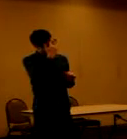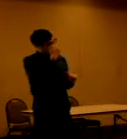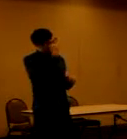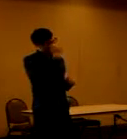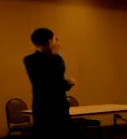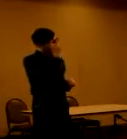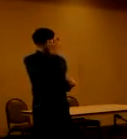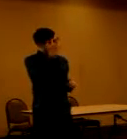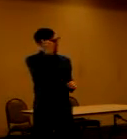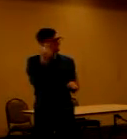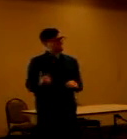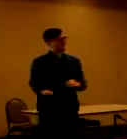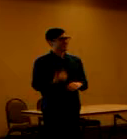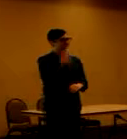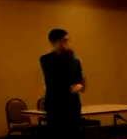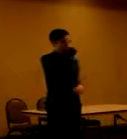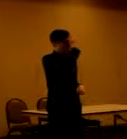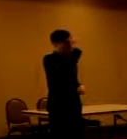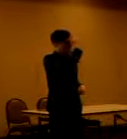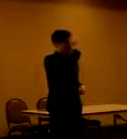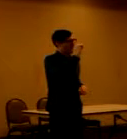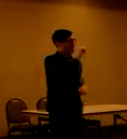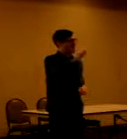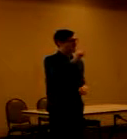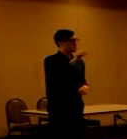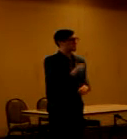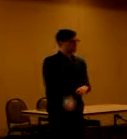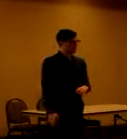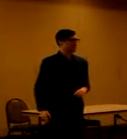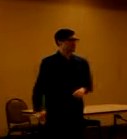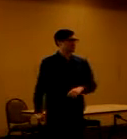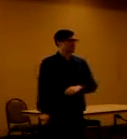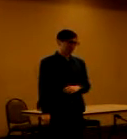I'm always doing this with my hair. So, Adam.